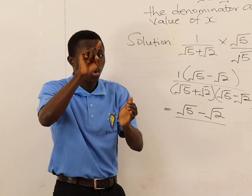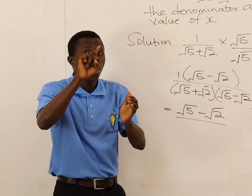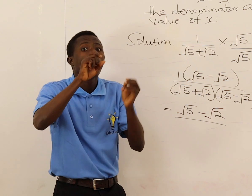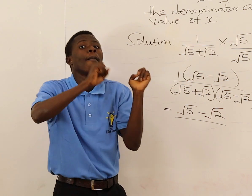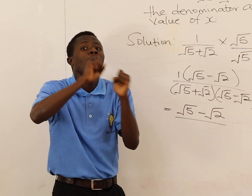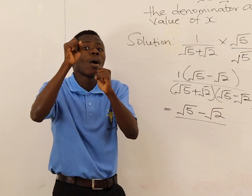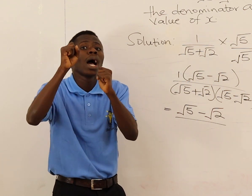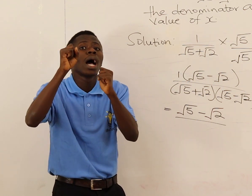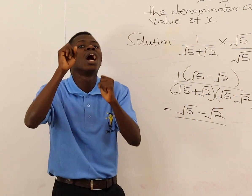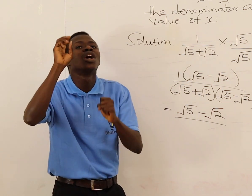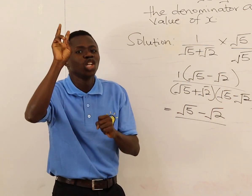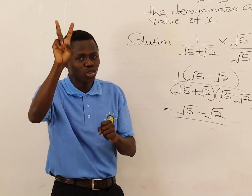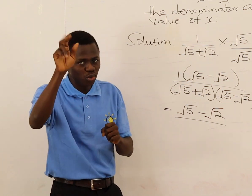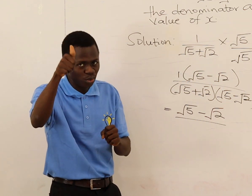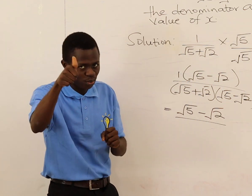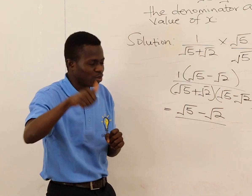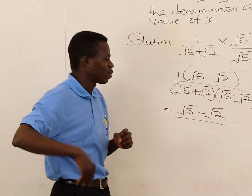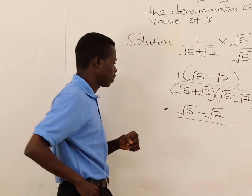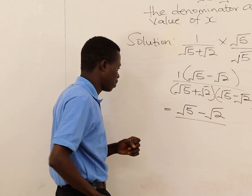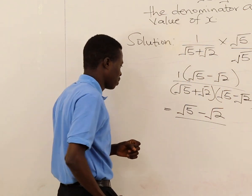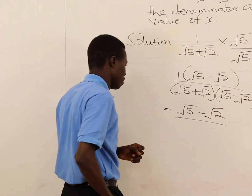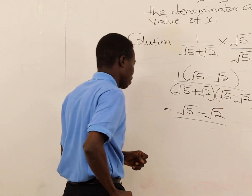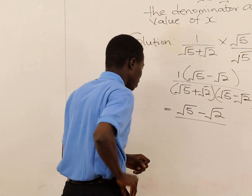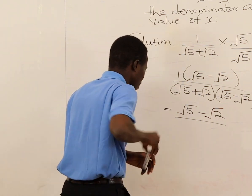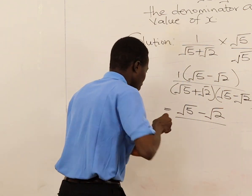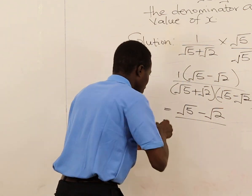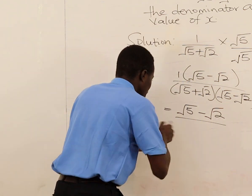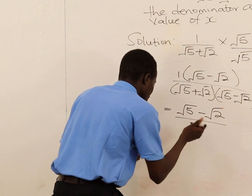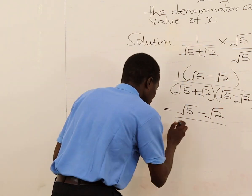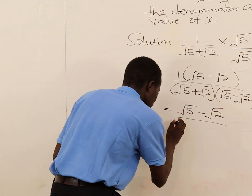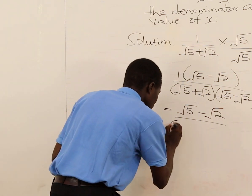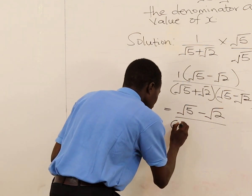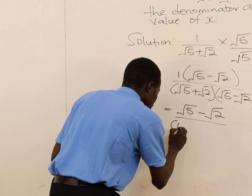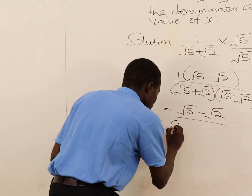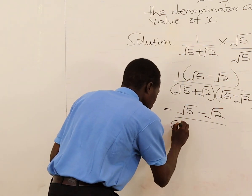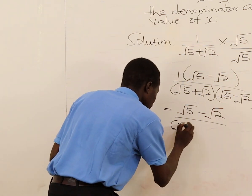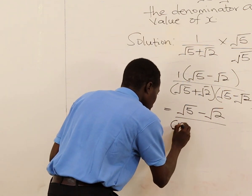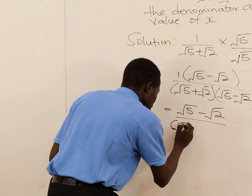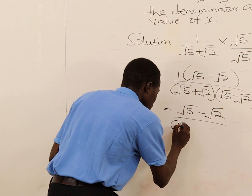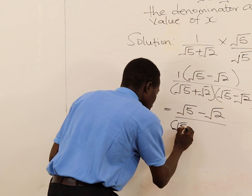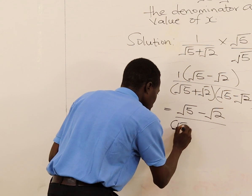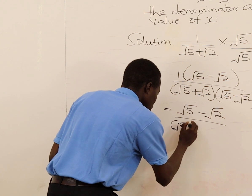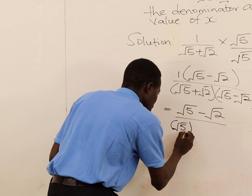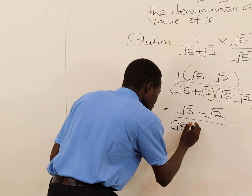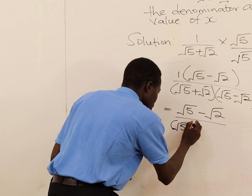Then again, square root of 5 will multiply the other expression, which is minus square root of 2.